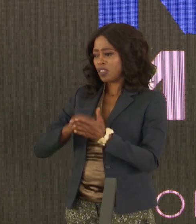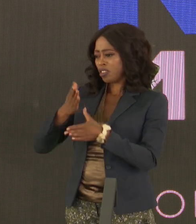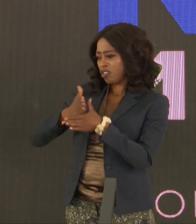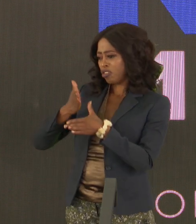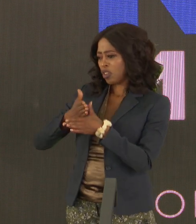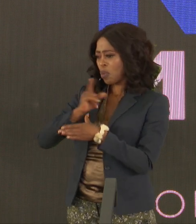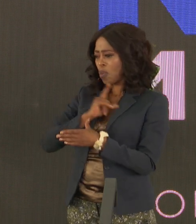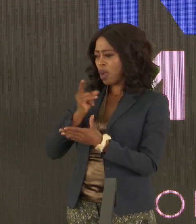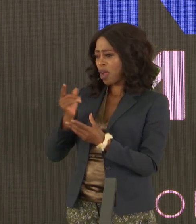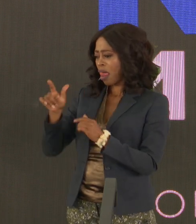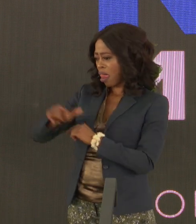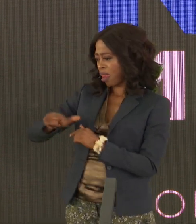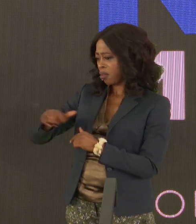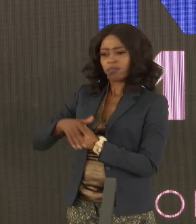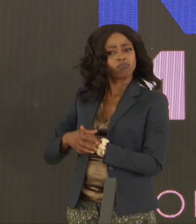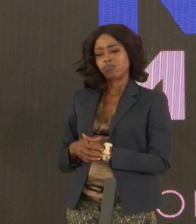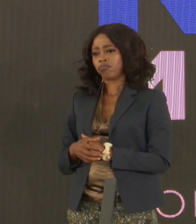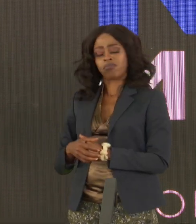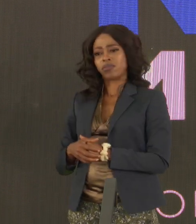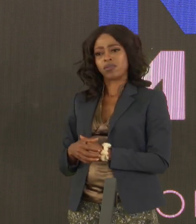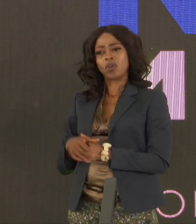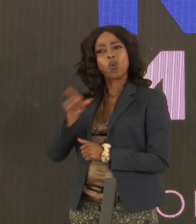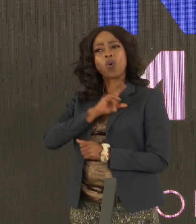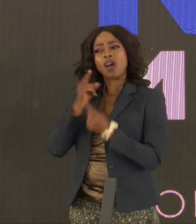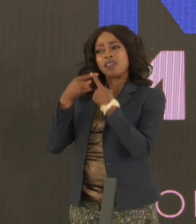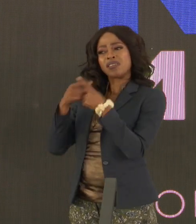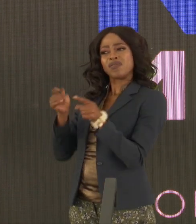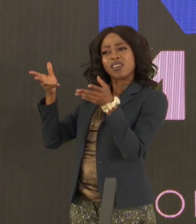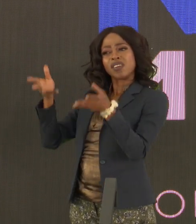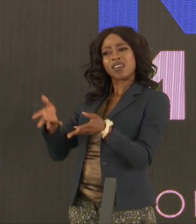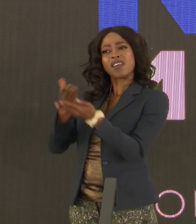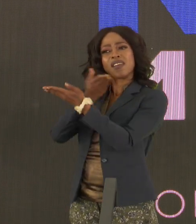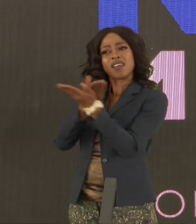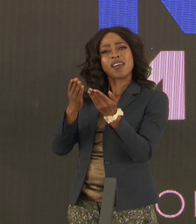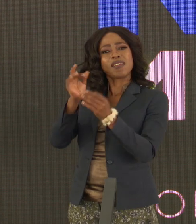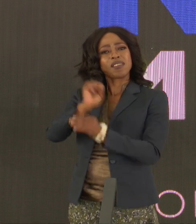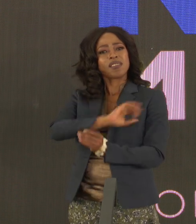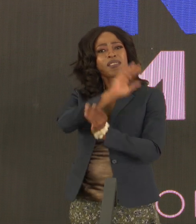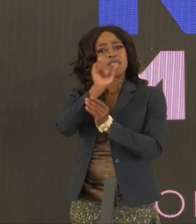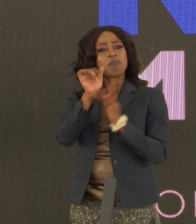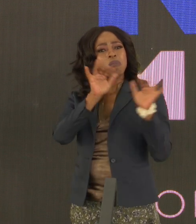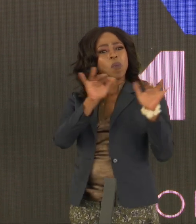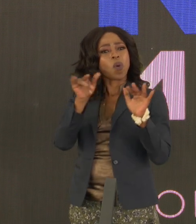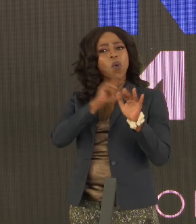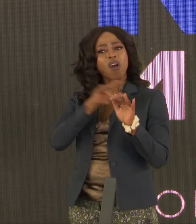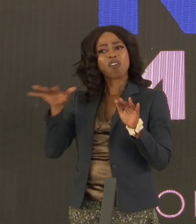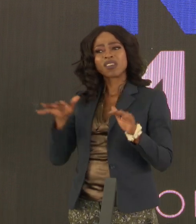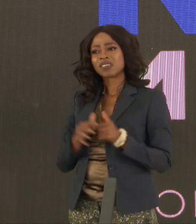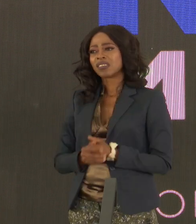land. Why can't we make that possible for every South African?